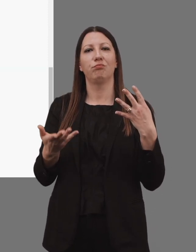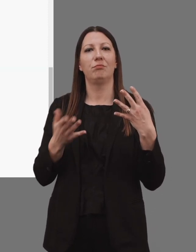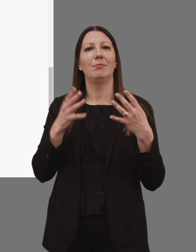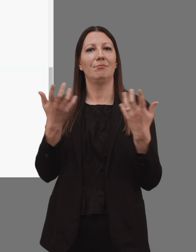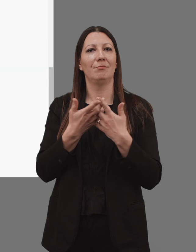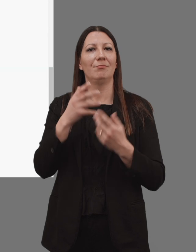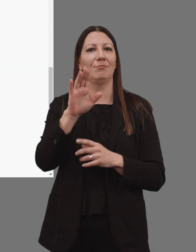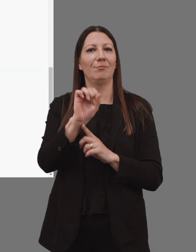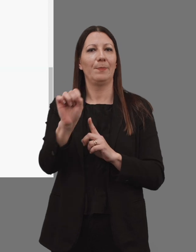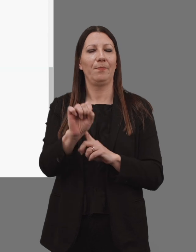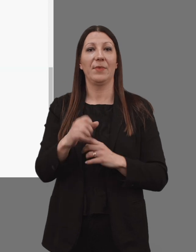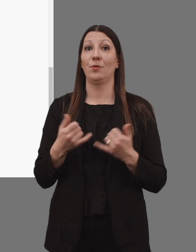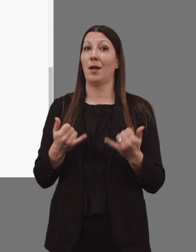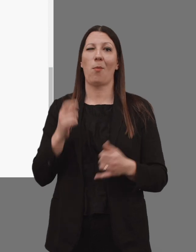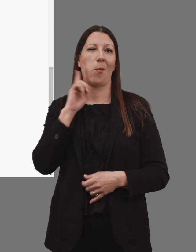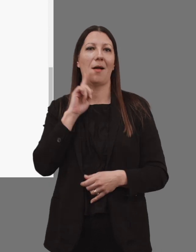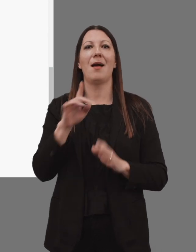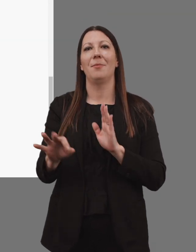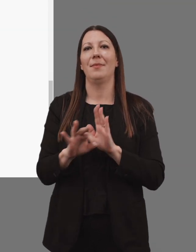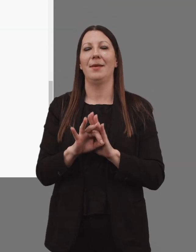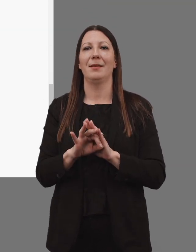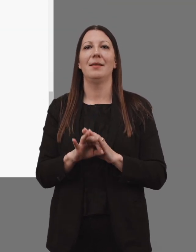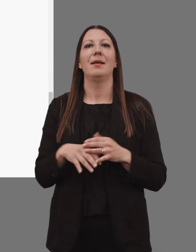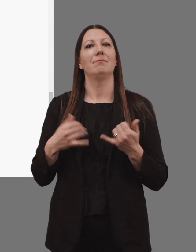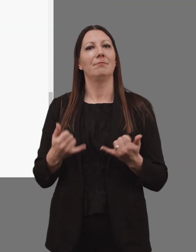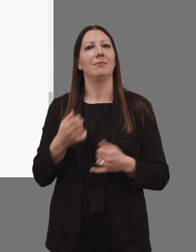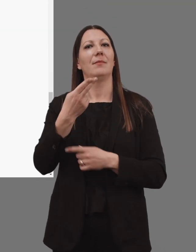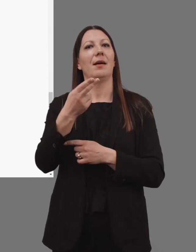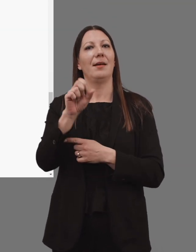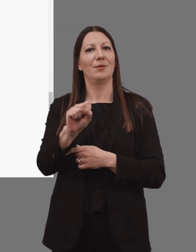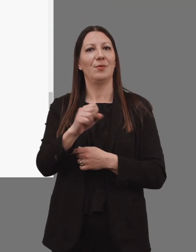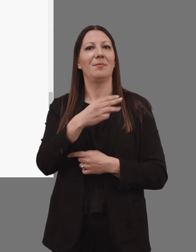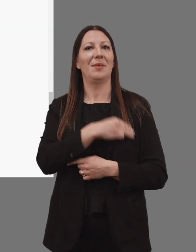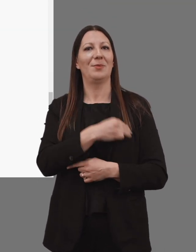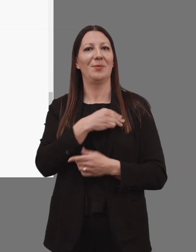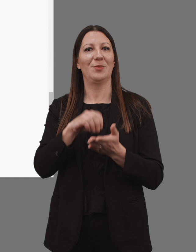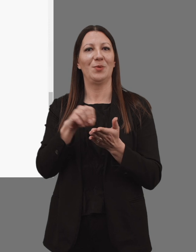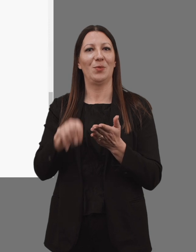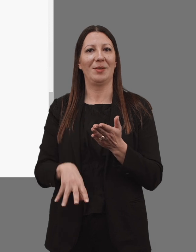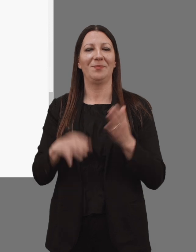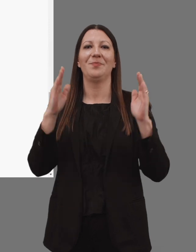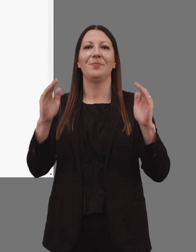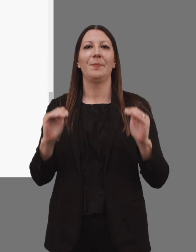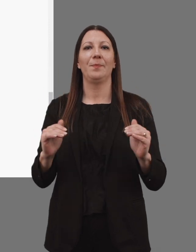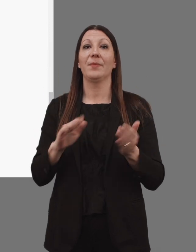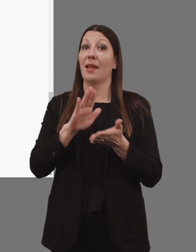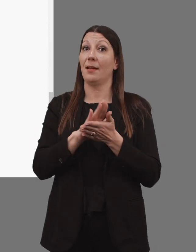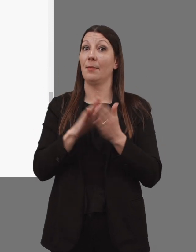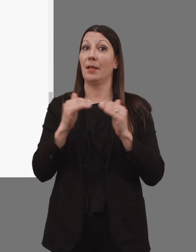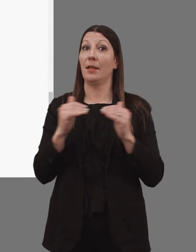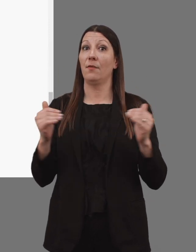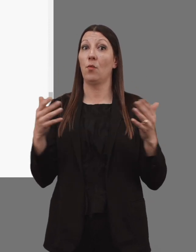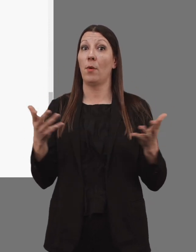we're going to be a current high school student in Manitoba. Your academic level is undergraduate, and so that